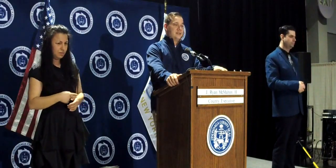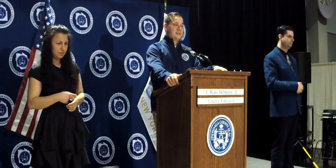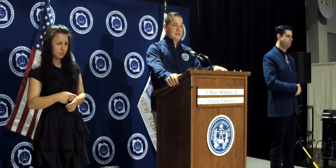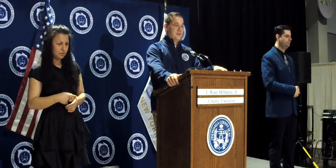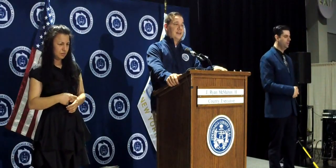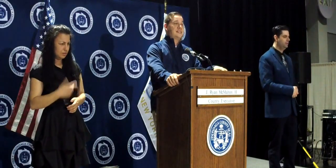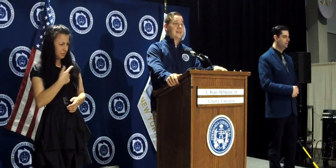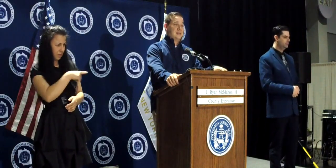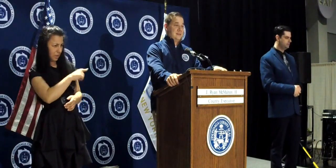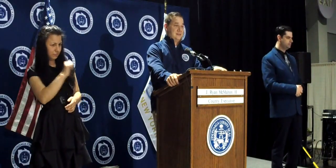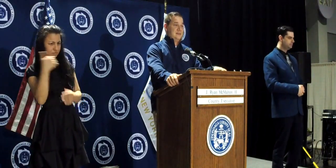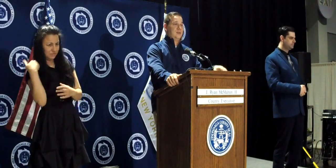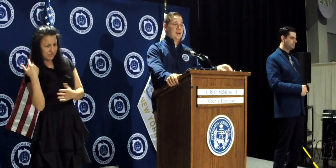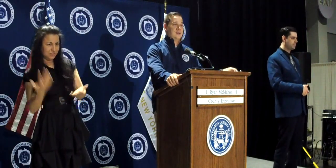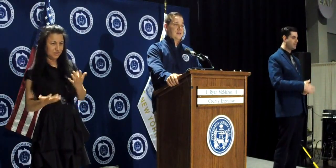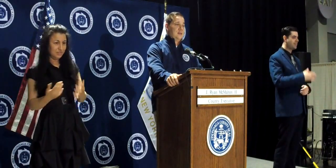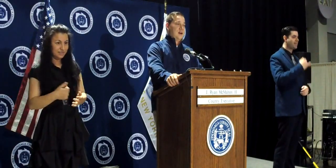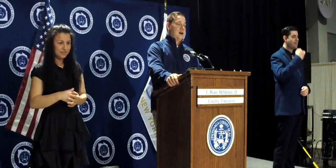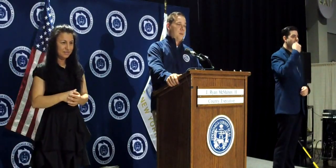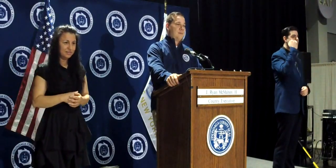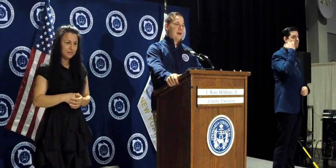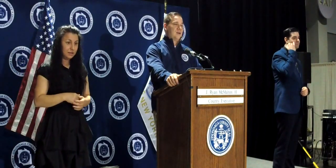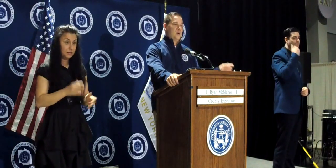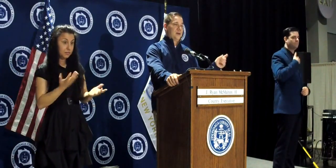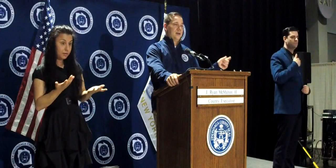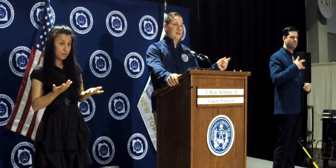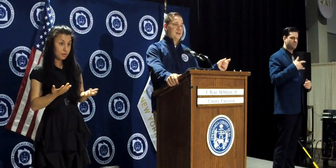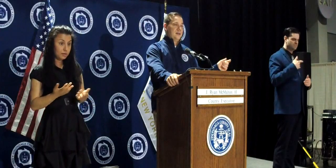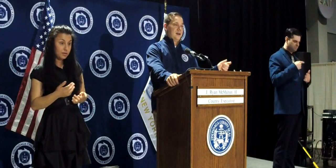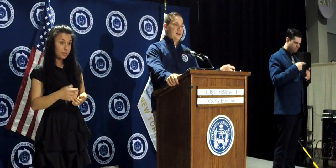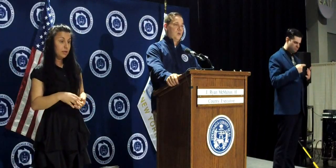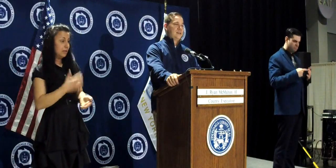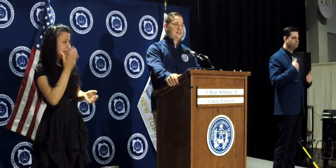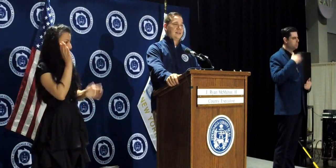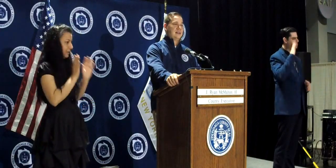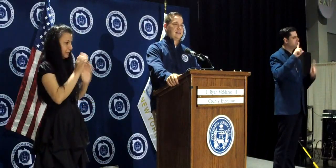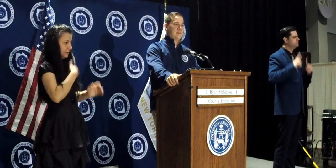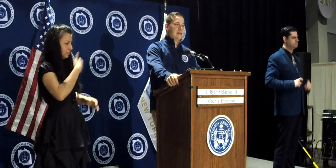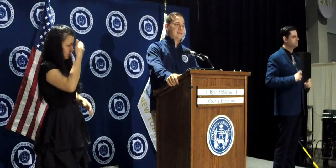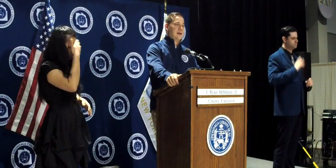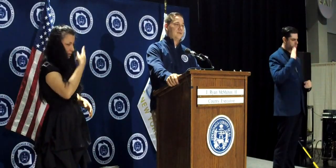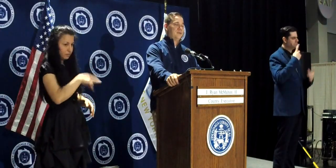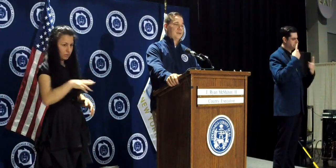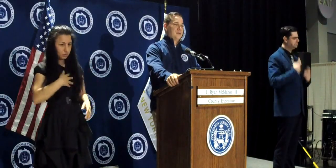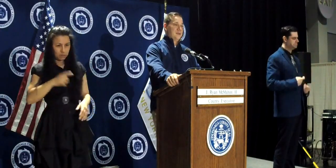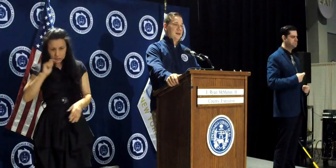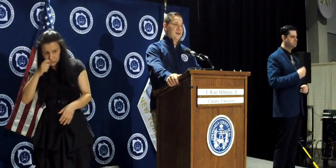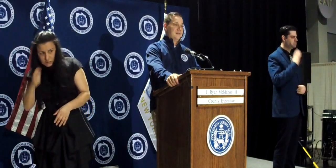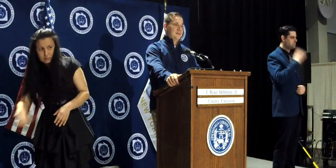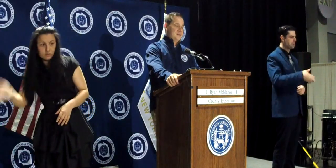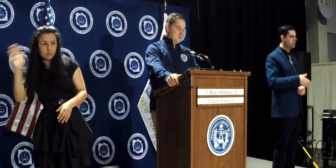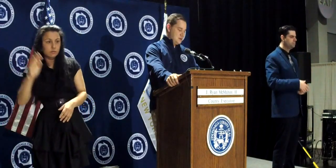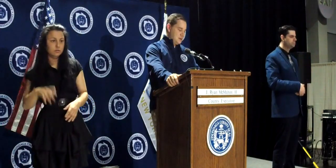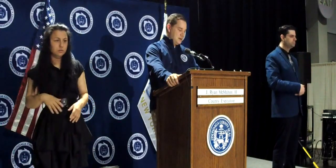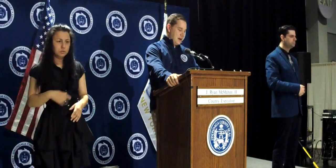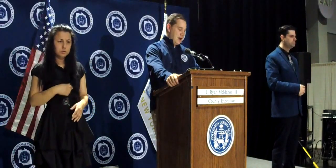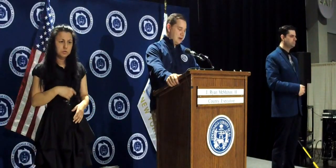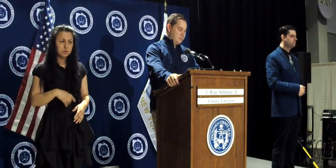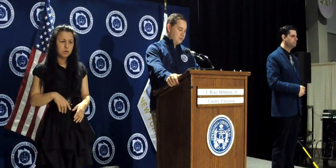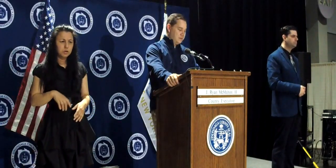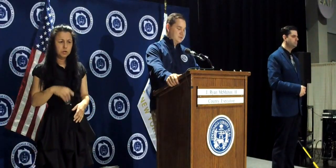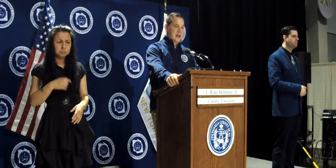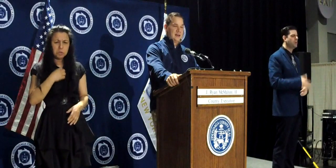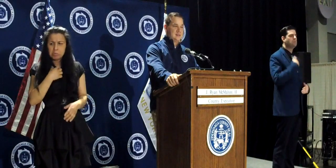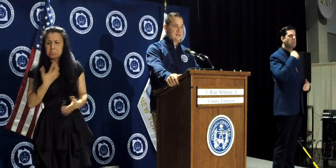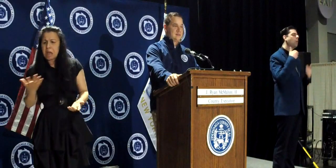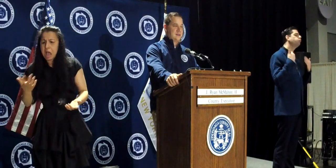will get tested if I get sick. Okay, I'm not going to waste a test on myself, and I